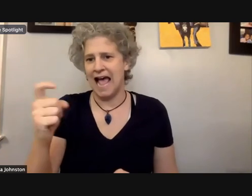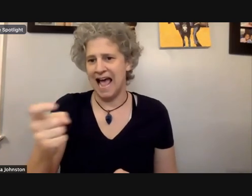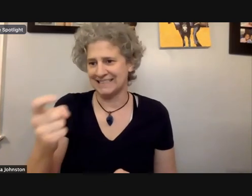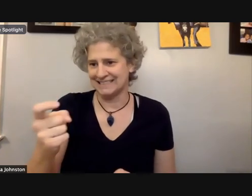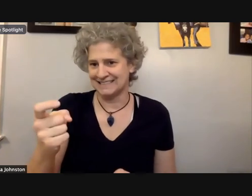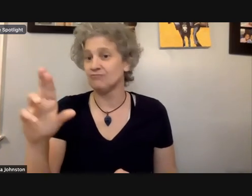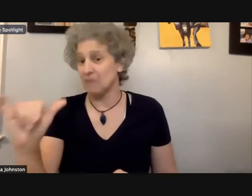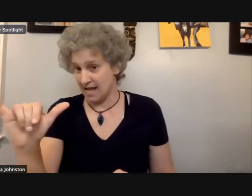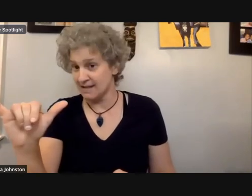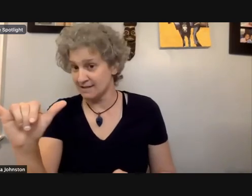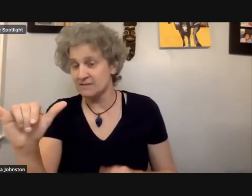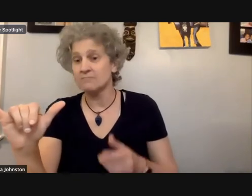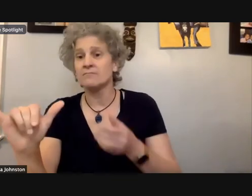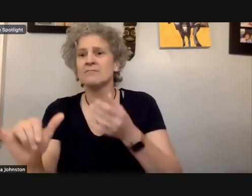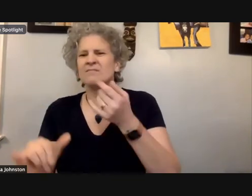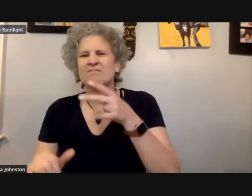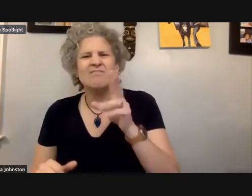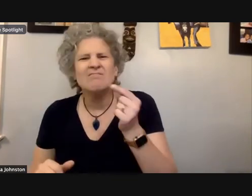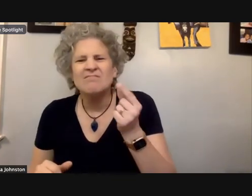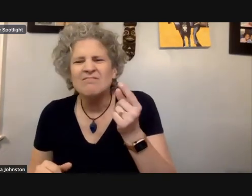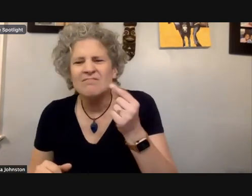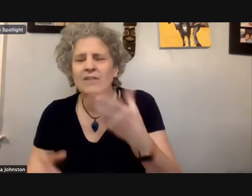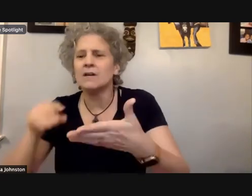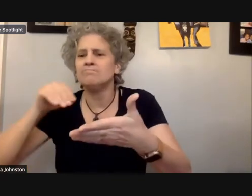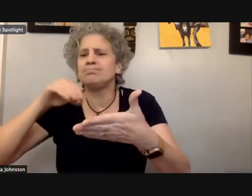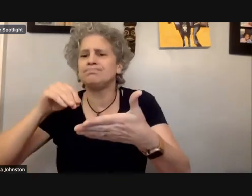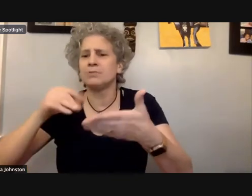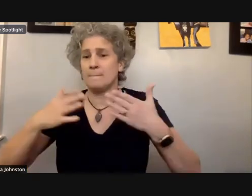And there's a little bit of movement with the X there.